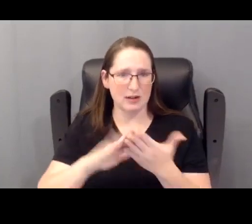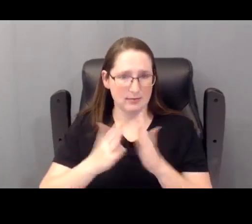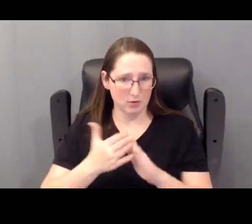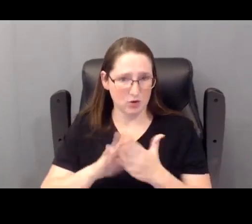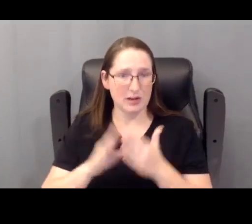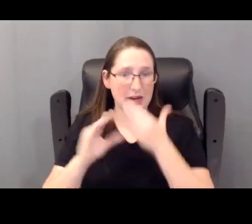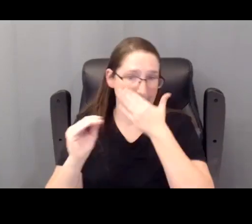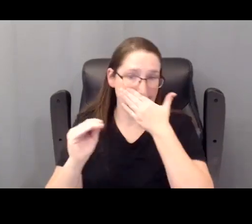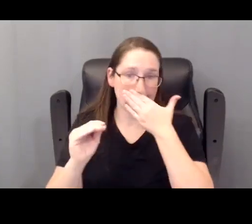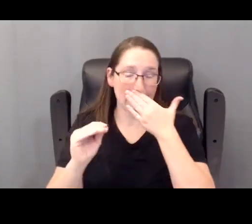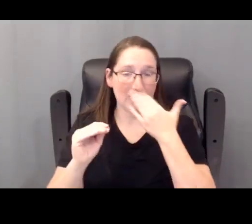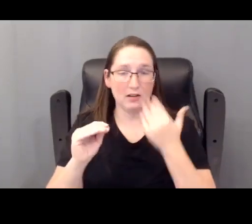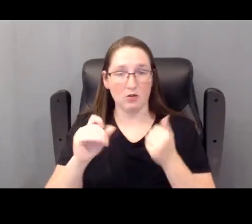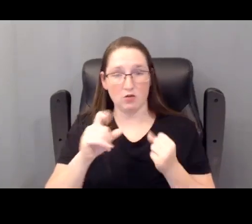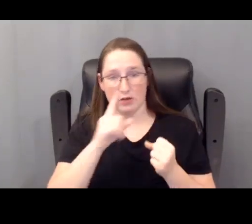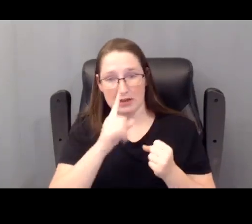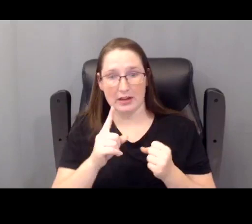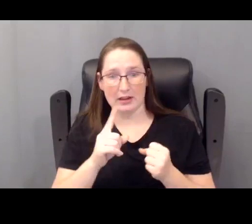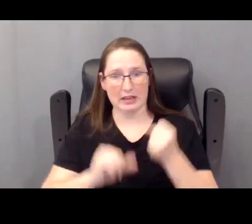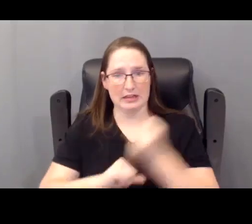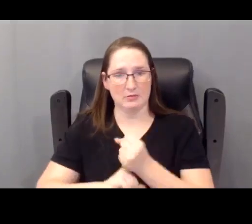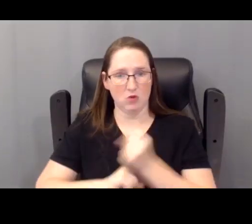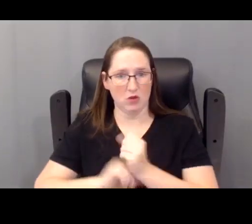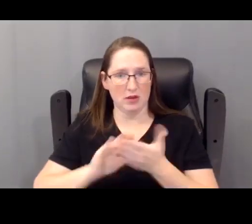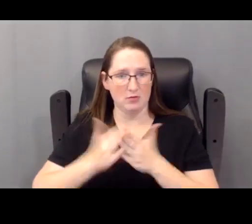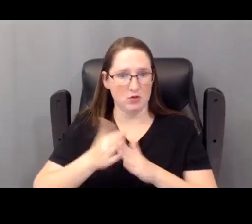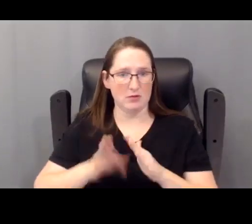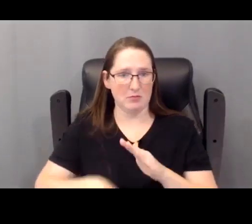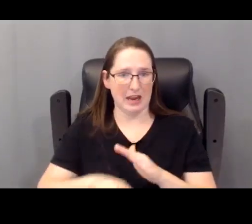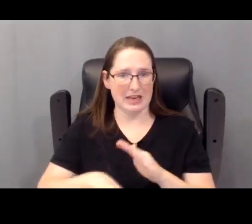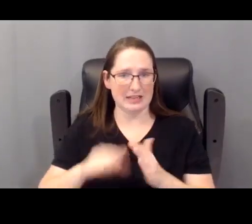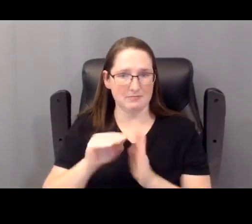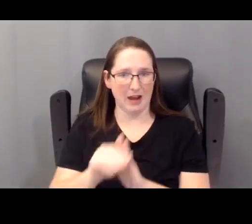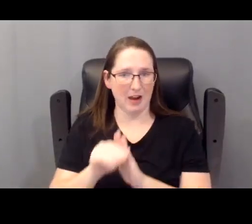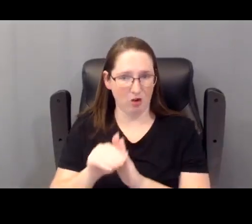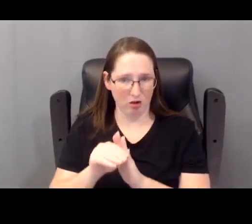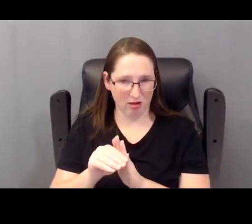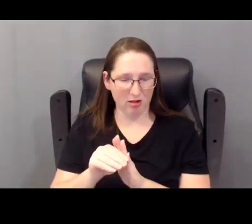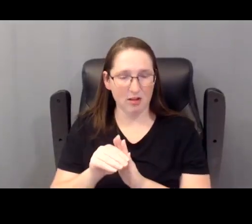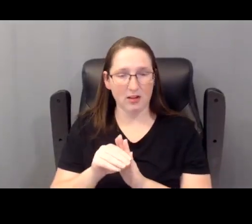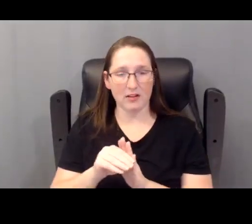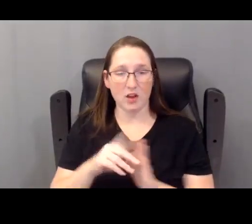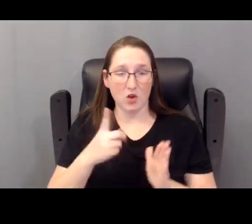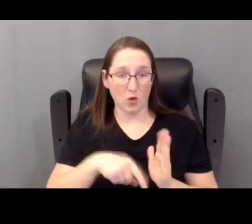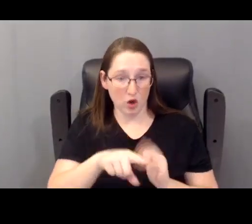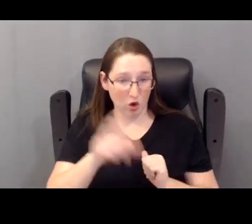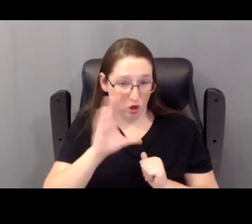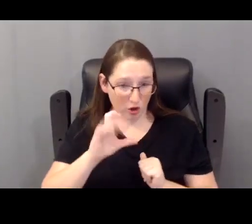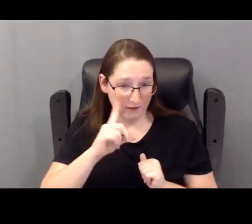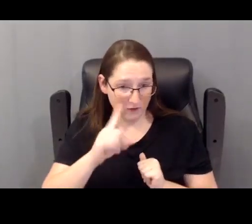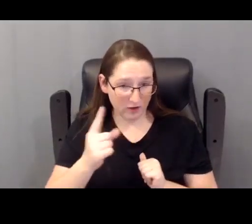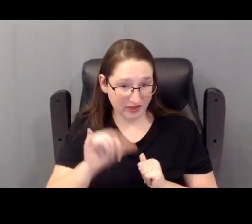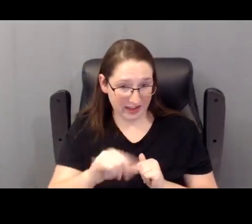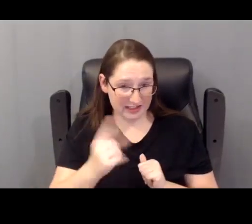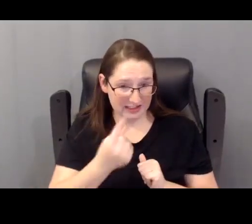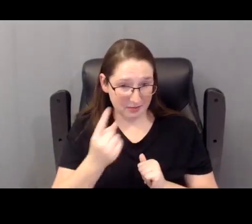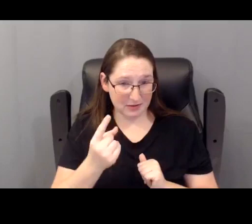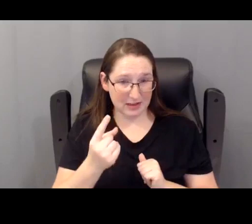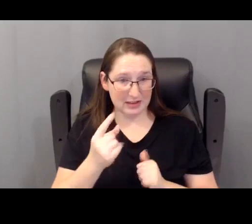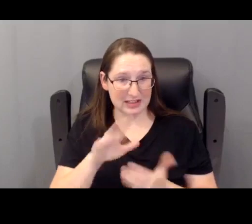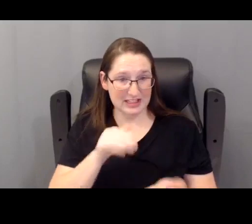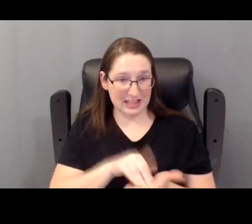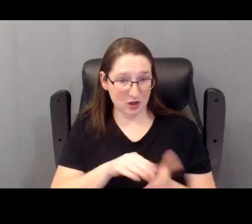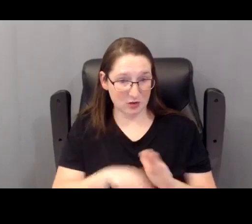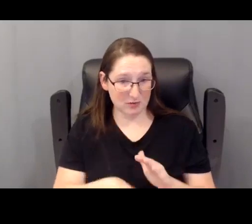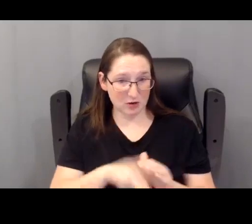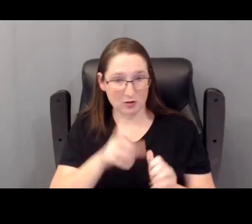and really support the community-based model. If what you're looking for is something center-based, you can talk